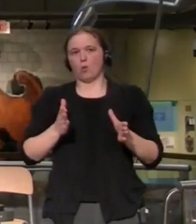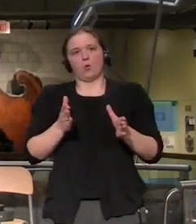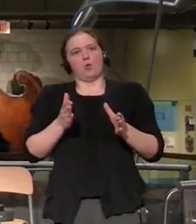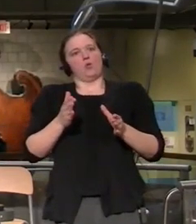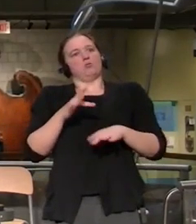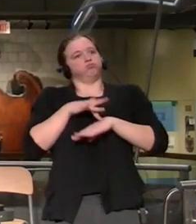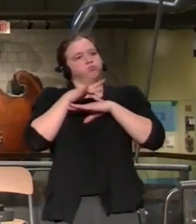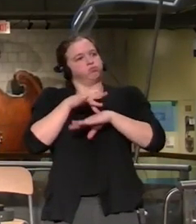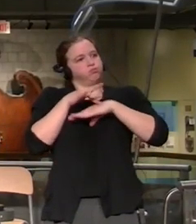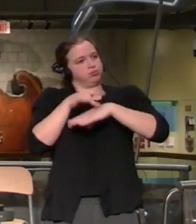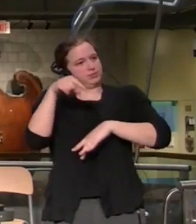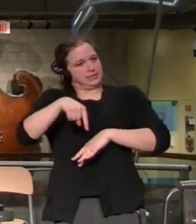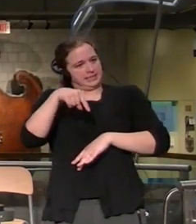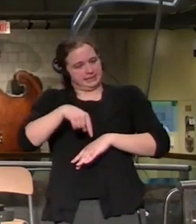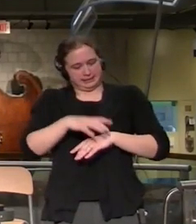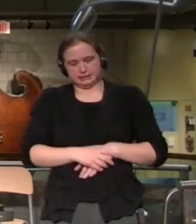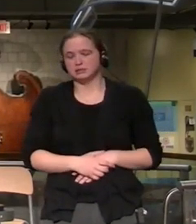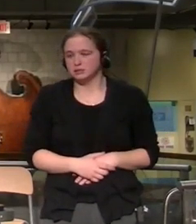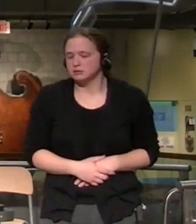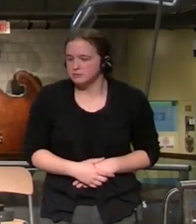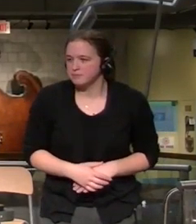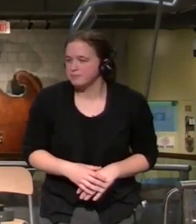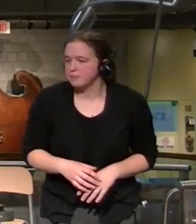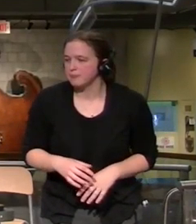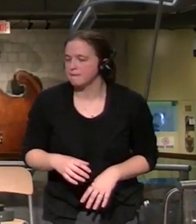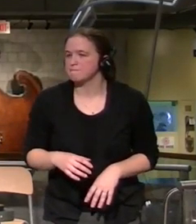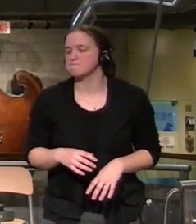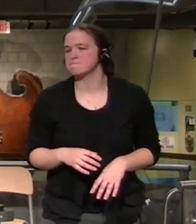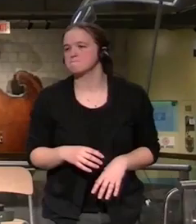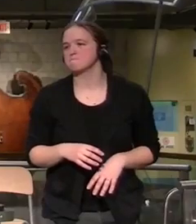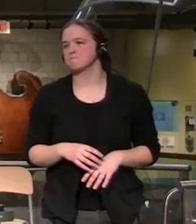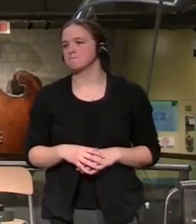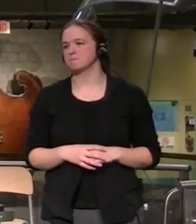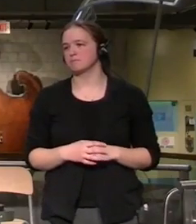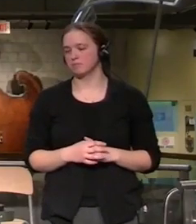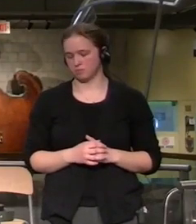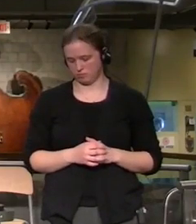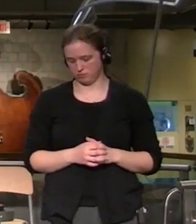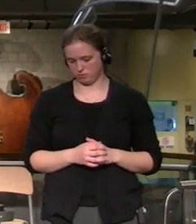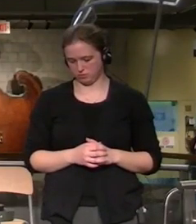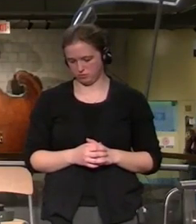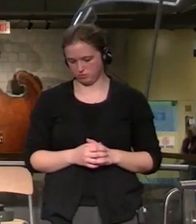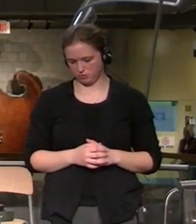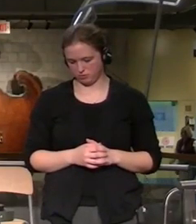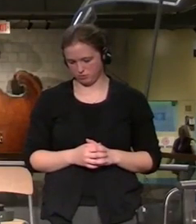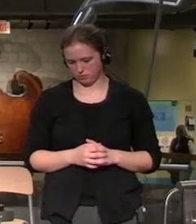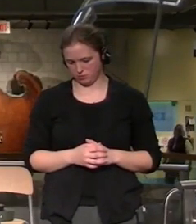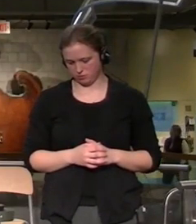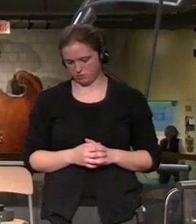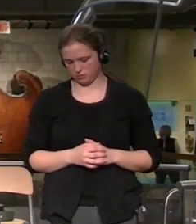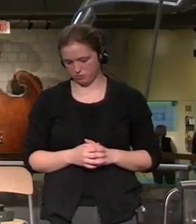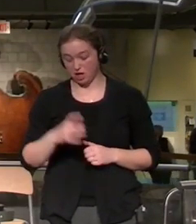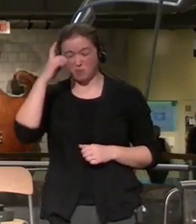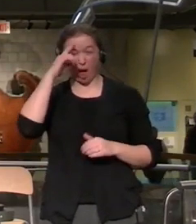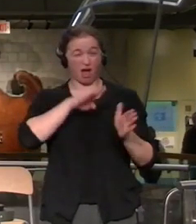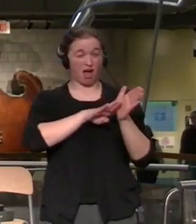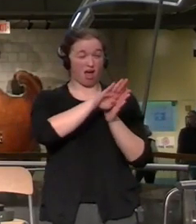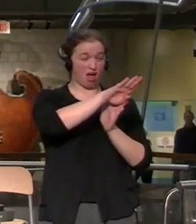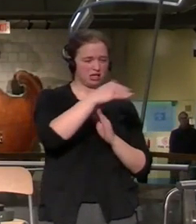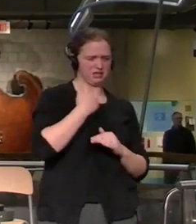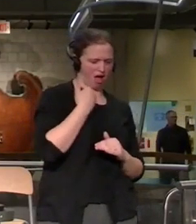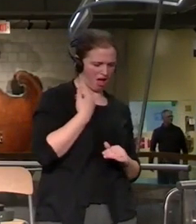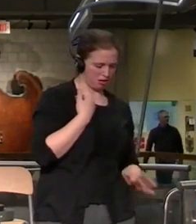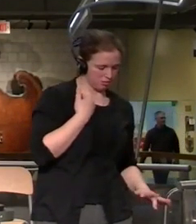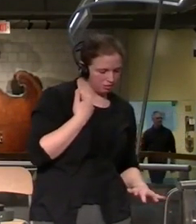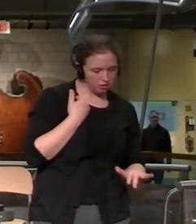The hippocampus develops really early in life. We're now interested in the connections between the two. And the more we can understand that, the